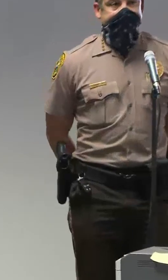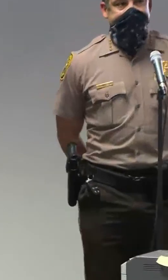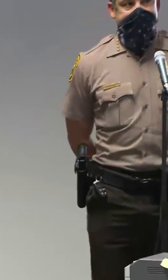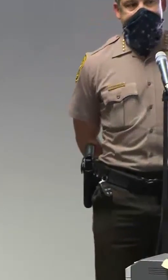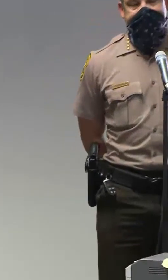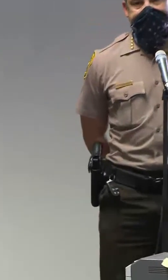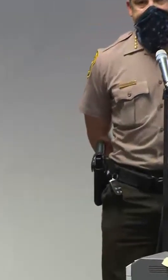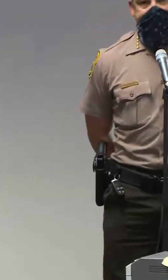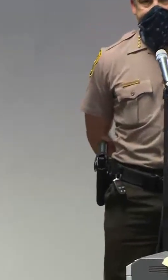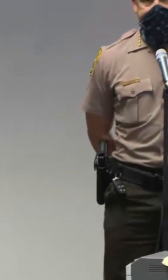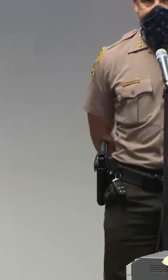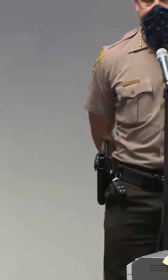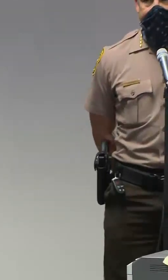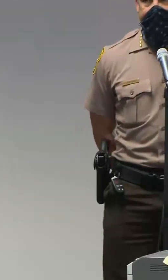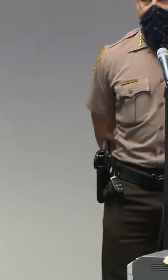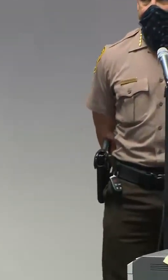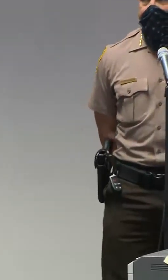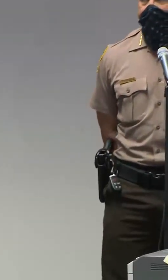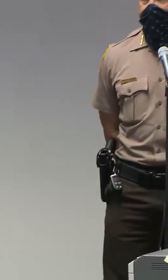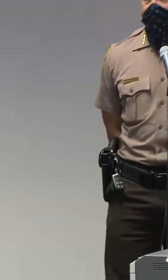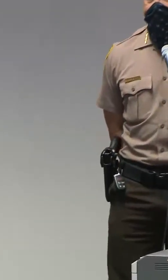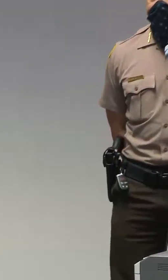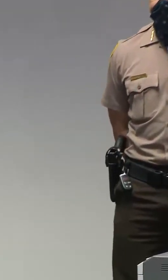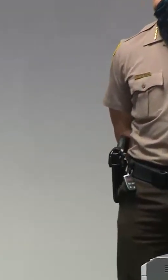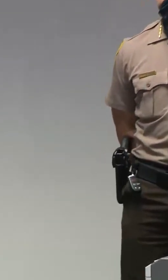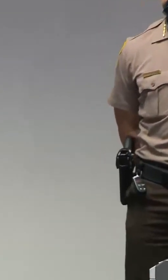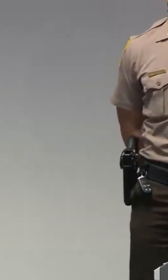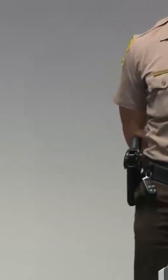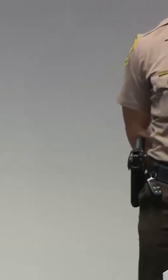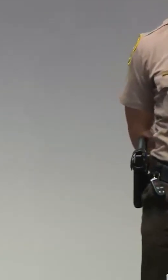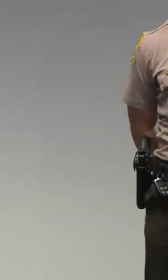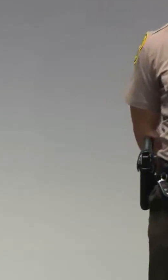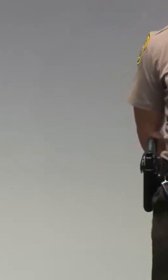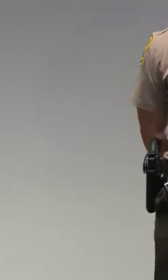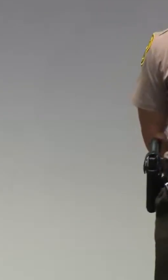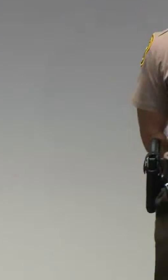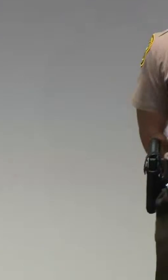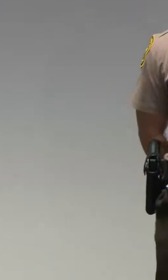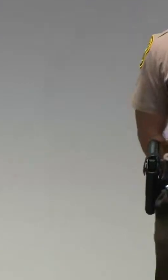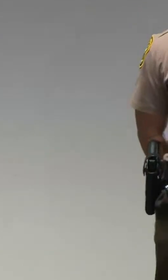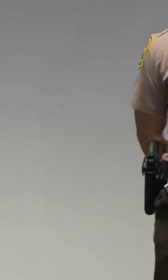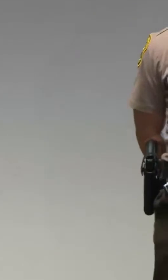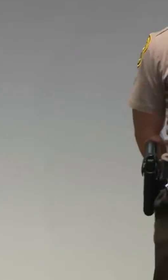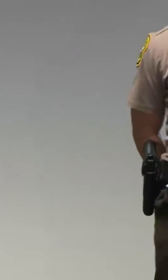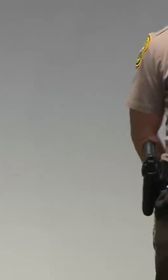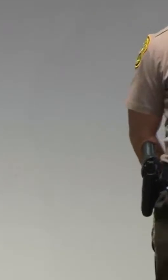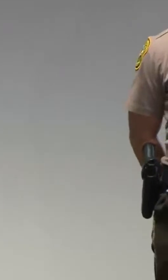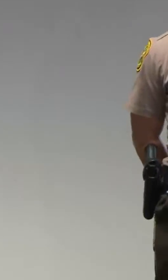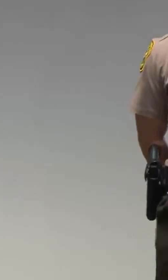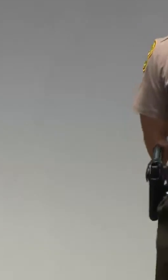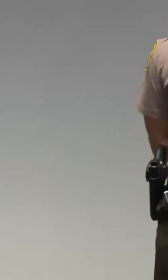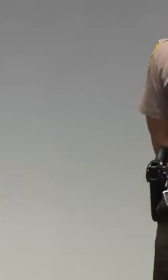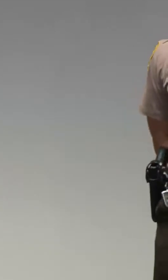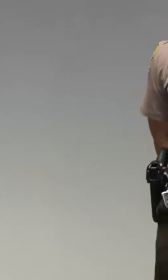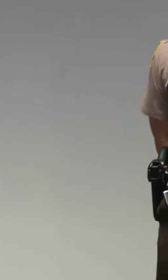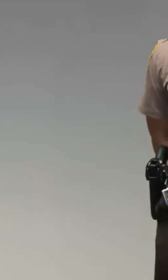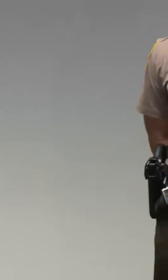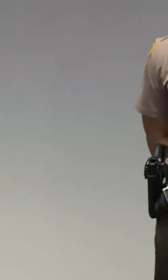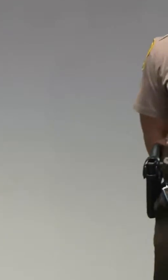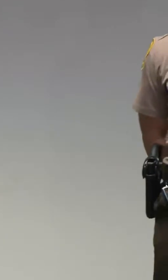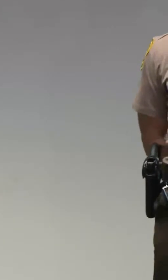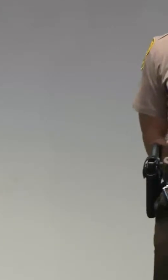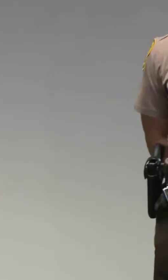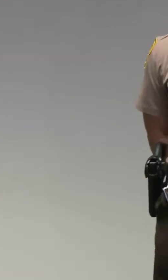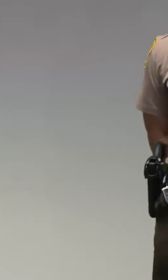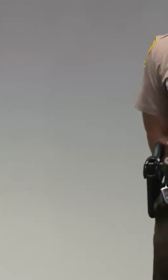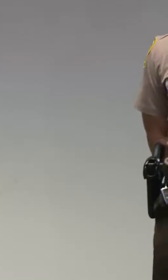peaceful protest, and I was filming for so many of my friends for various reasons, usually relating to COVID-19. I'm very privileged and lucky to